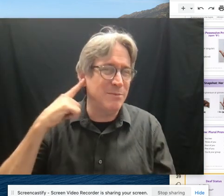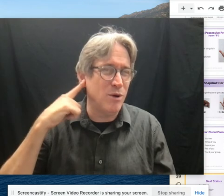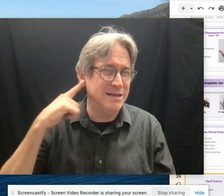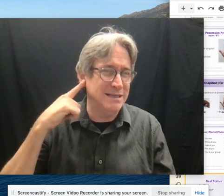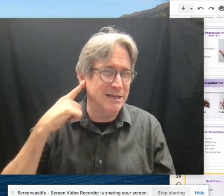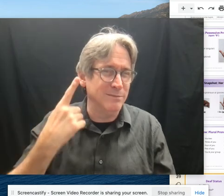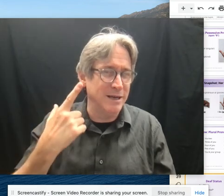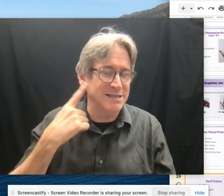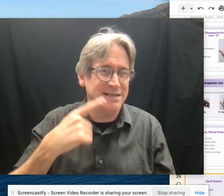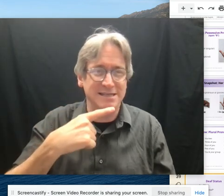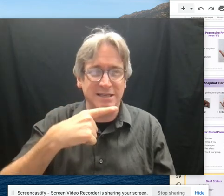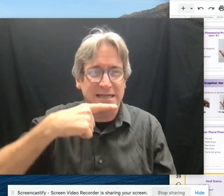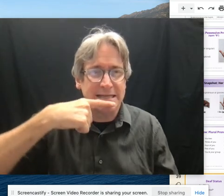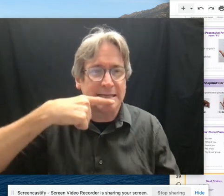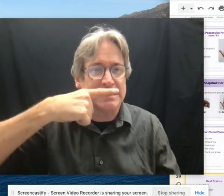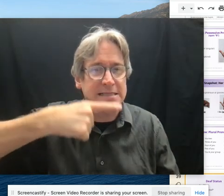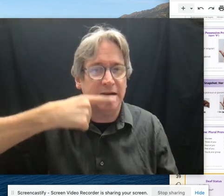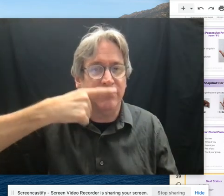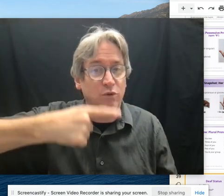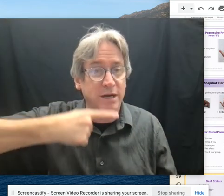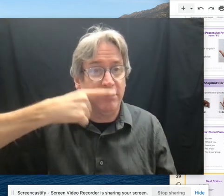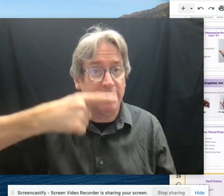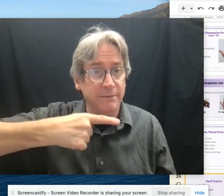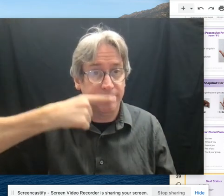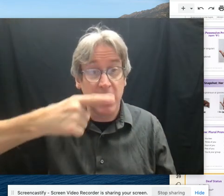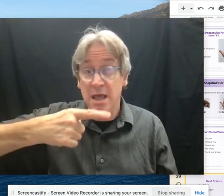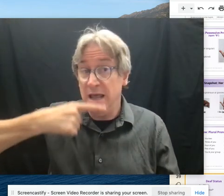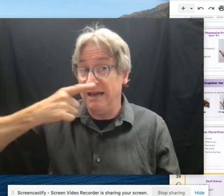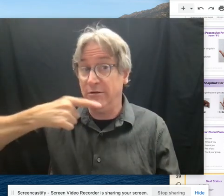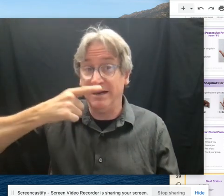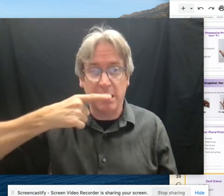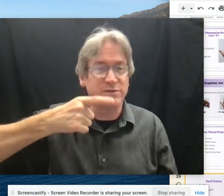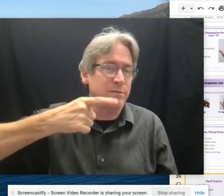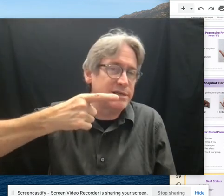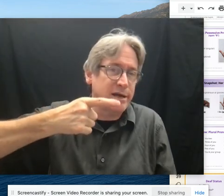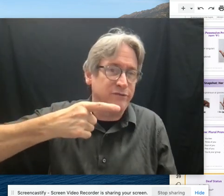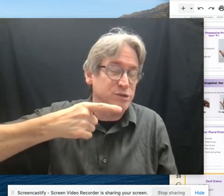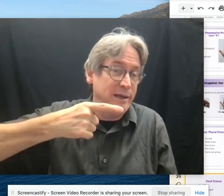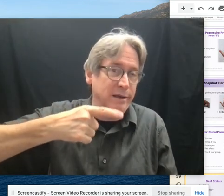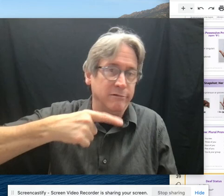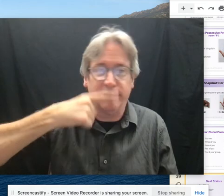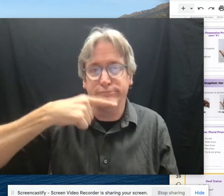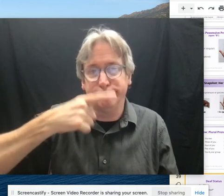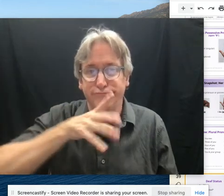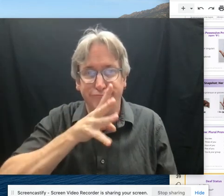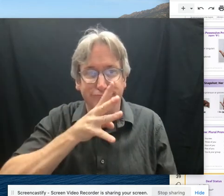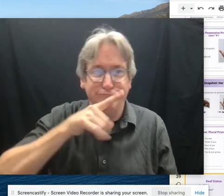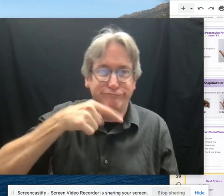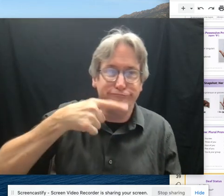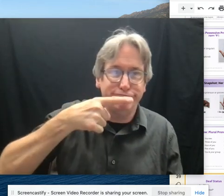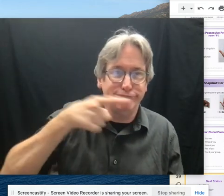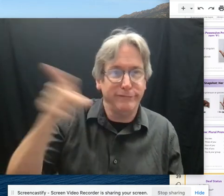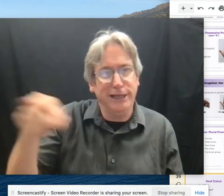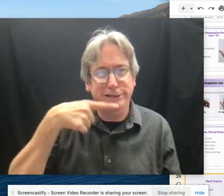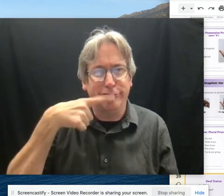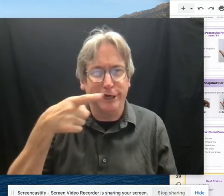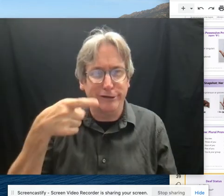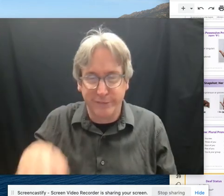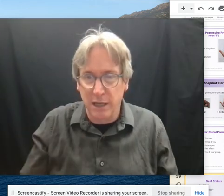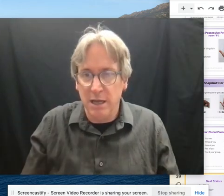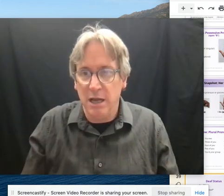time I've seen it pointing to the ear because it's not the sign for hearing. And hearing comes from the sign for speaking, right?